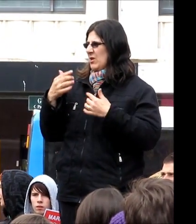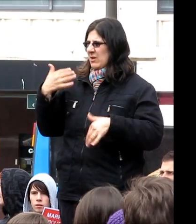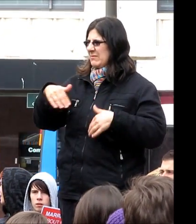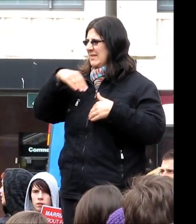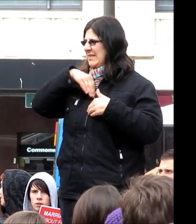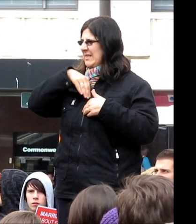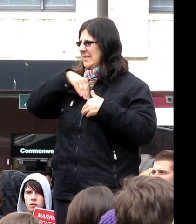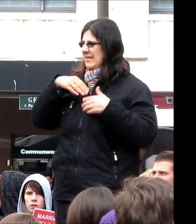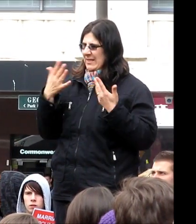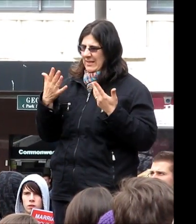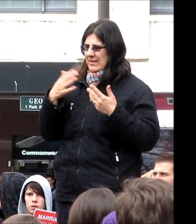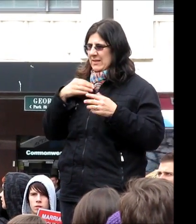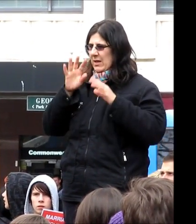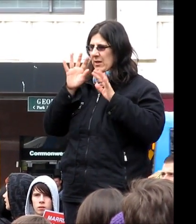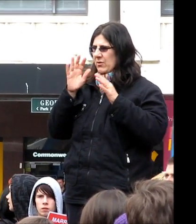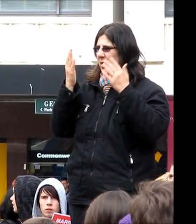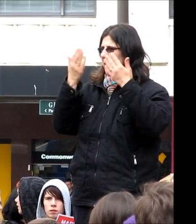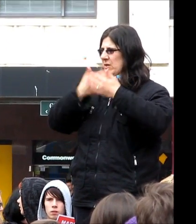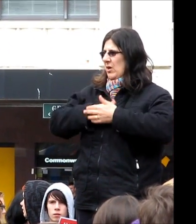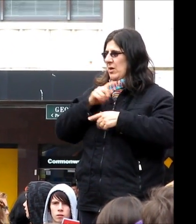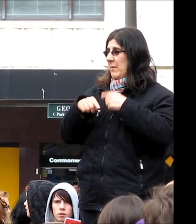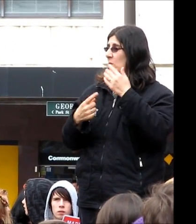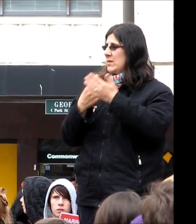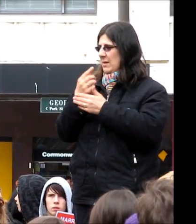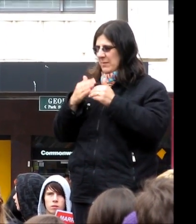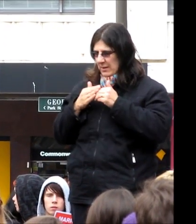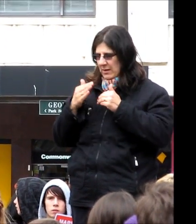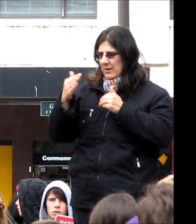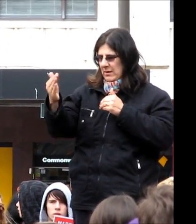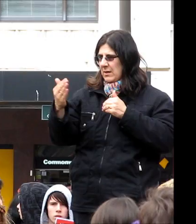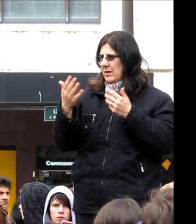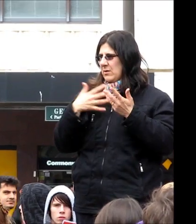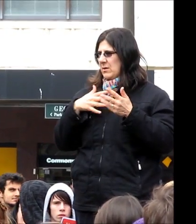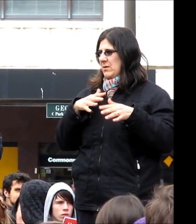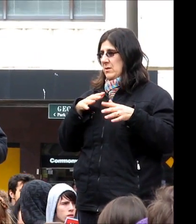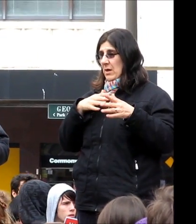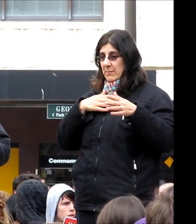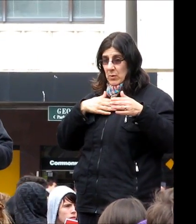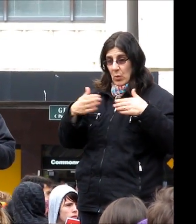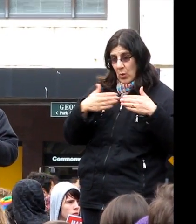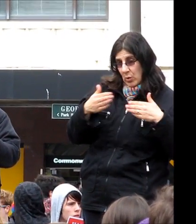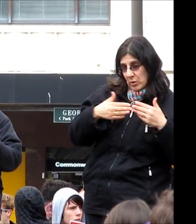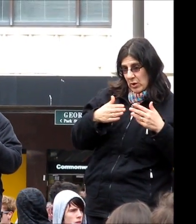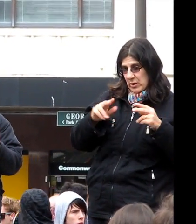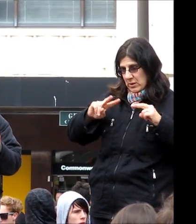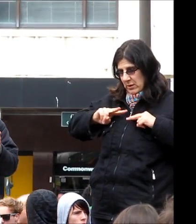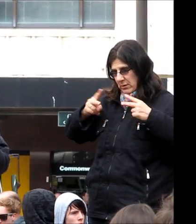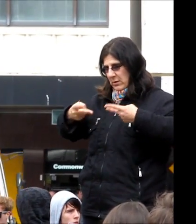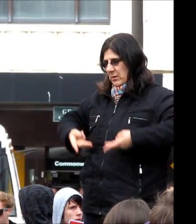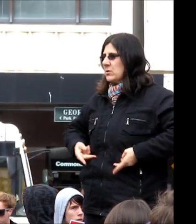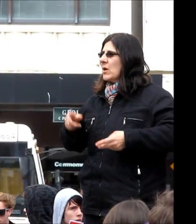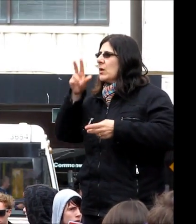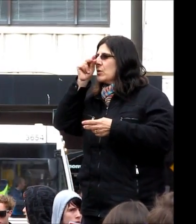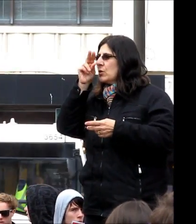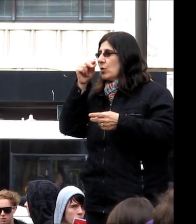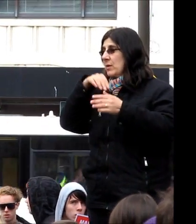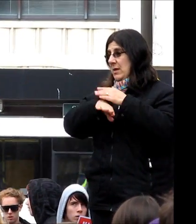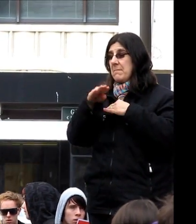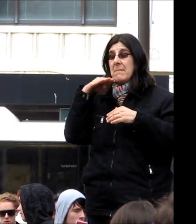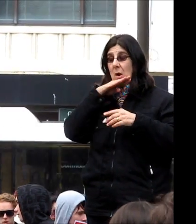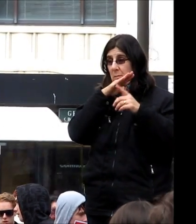hurts. Sometimes I cry at night about it. Because I'm a busy organiser for trans youth in